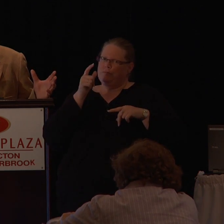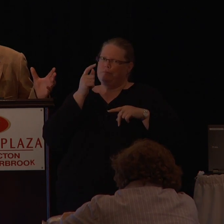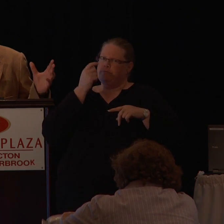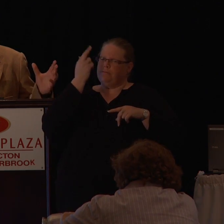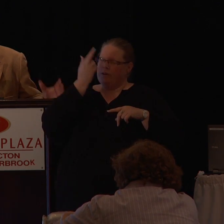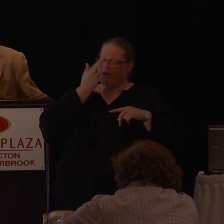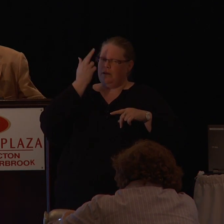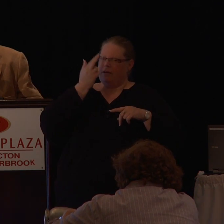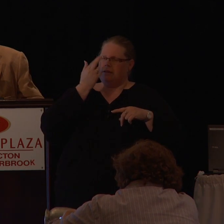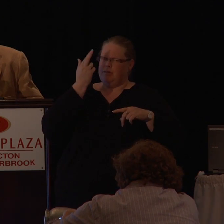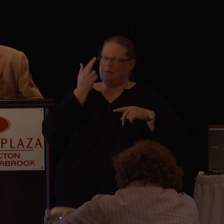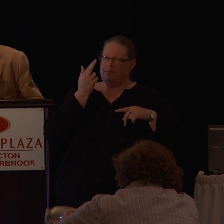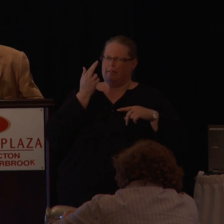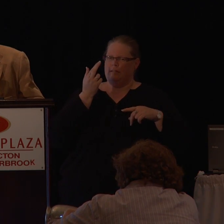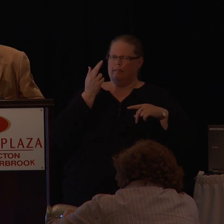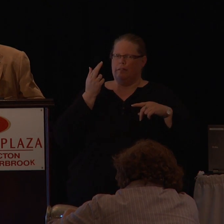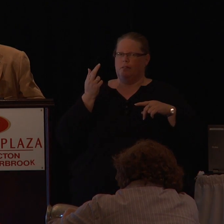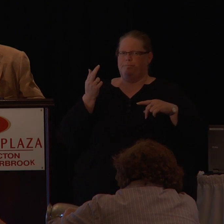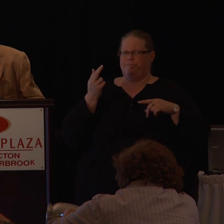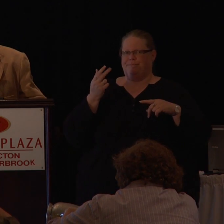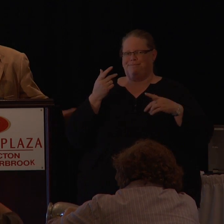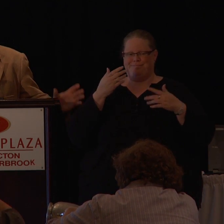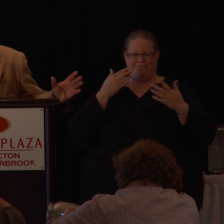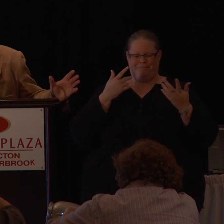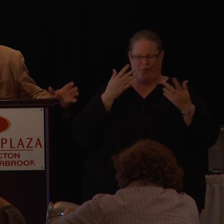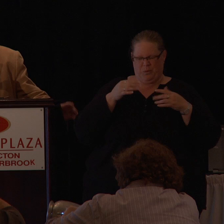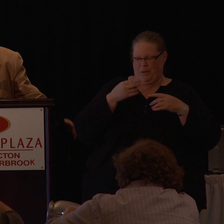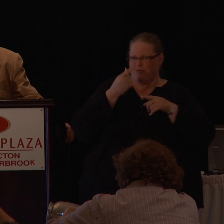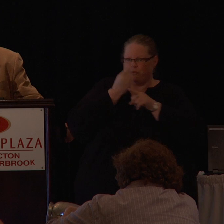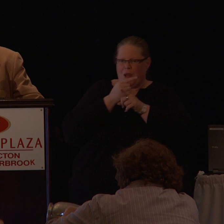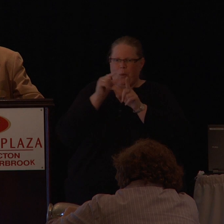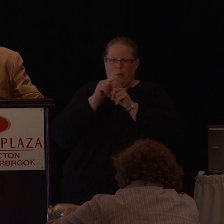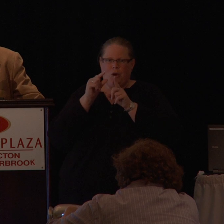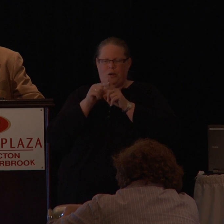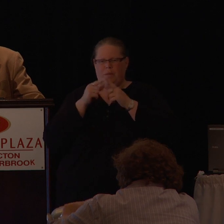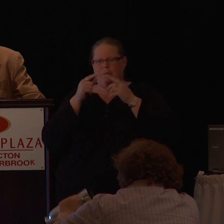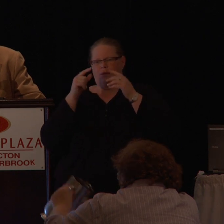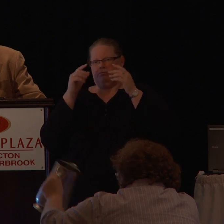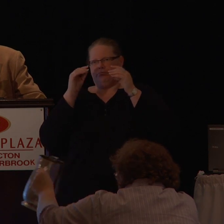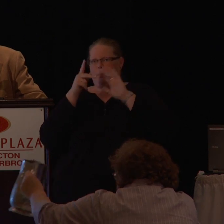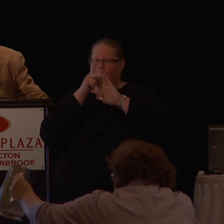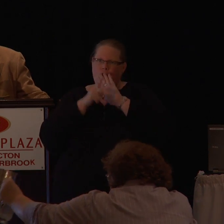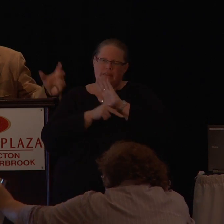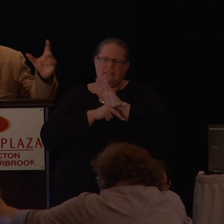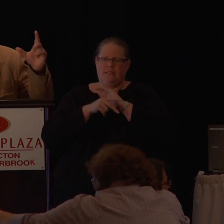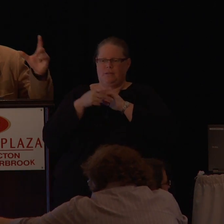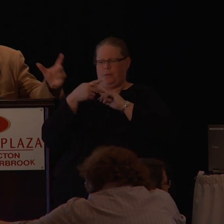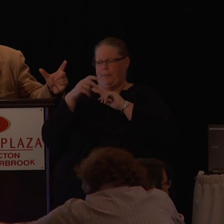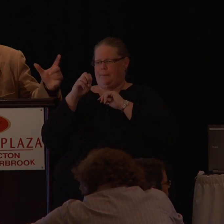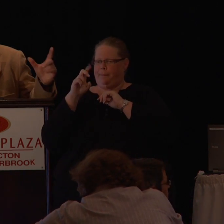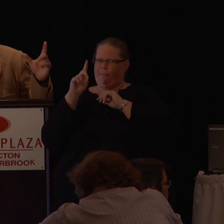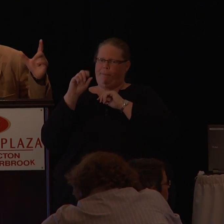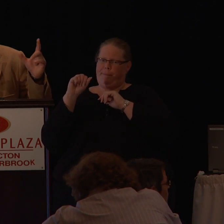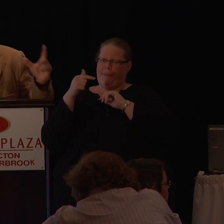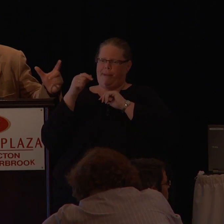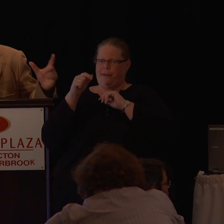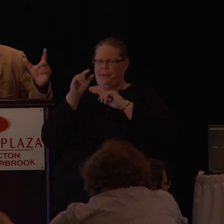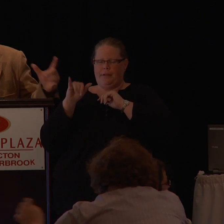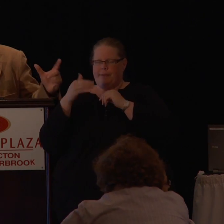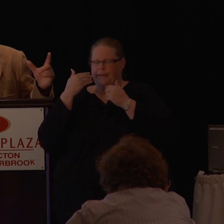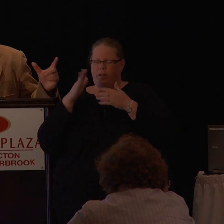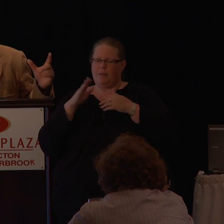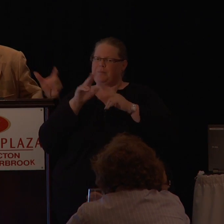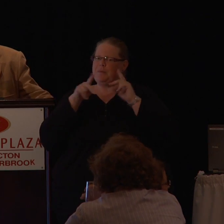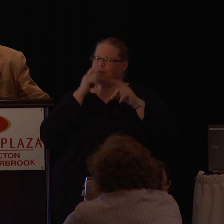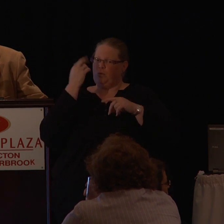involved with, I don't know if you call it pedagogy or what the right word is, policy, is that the environment might just not be